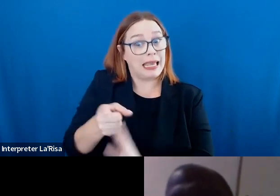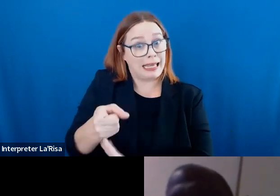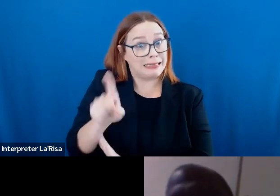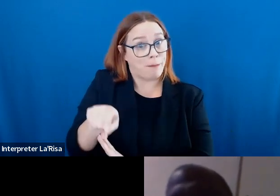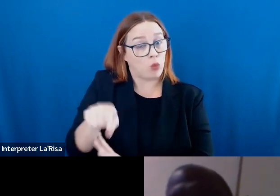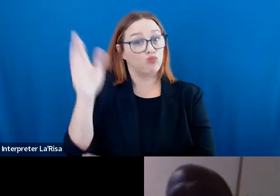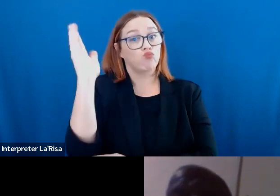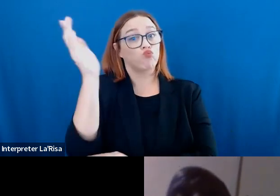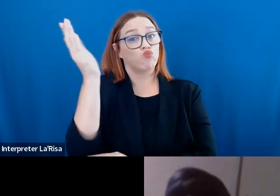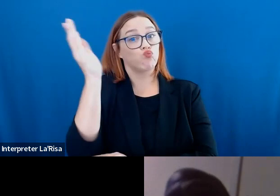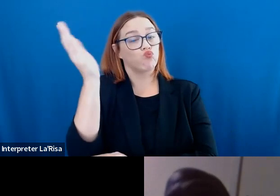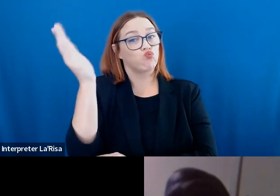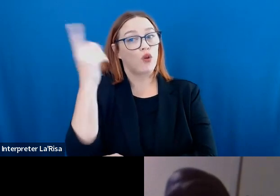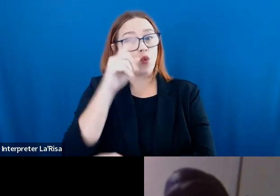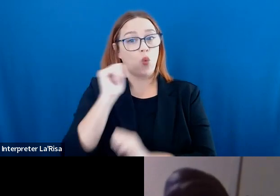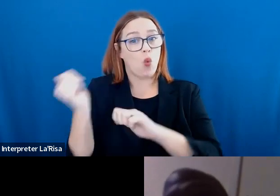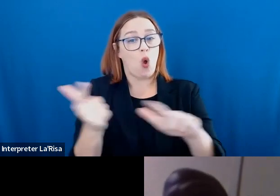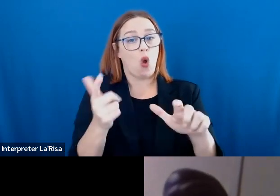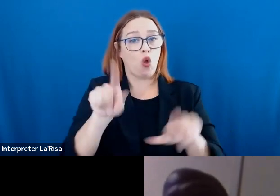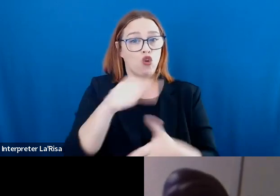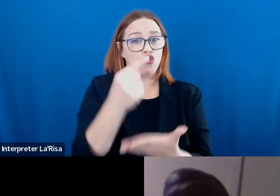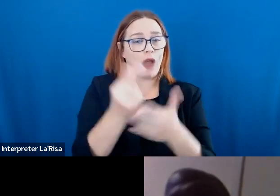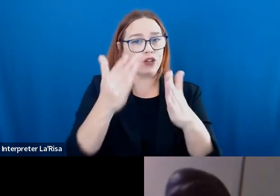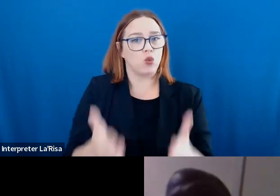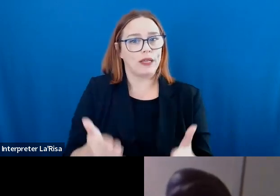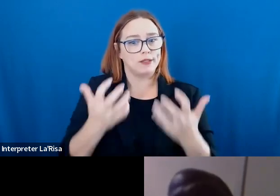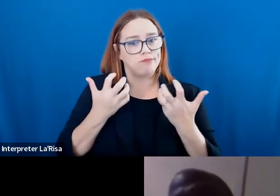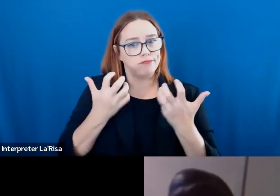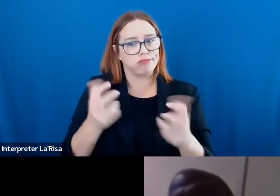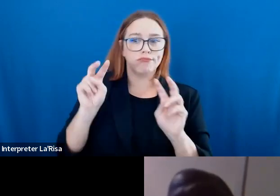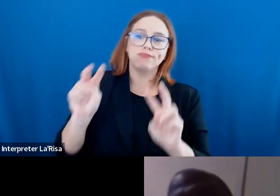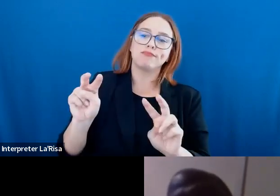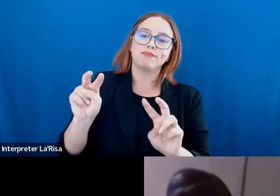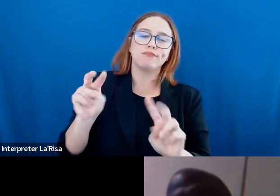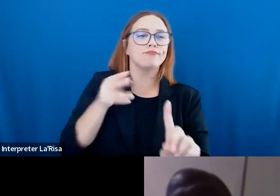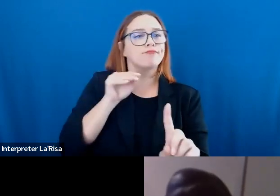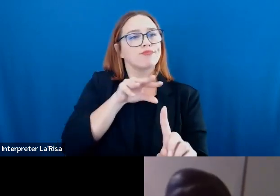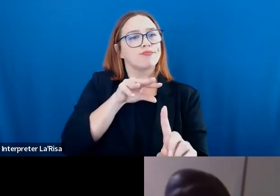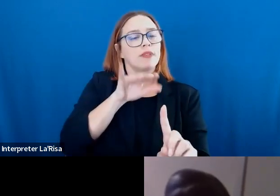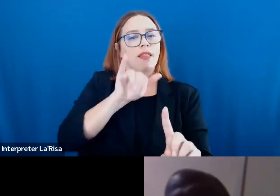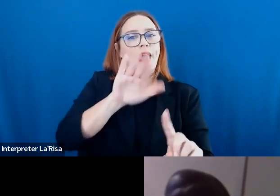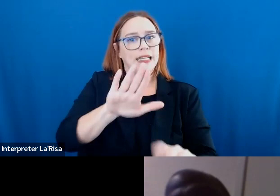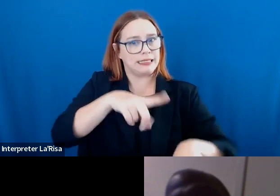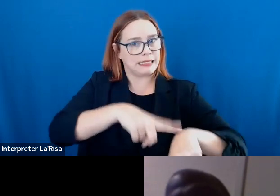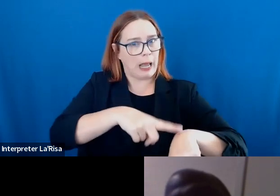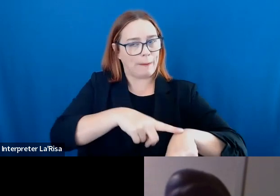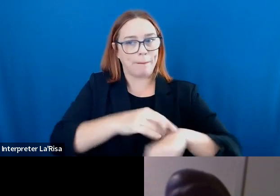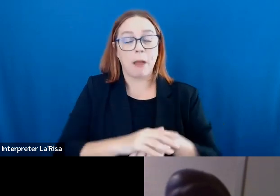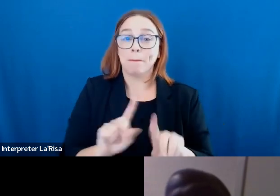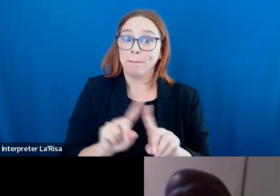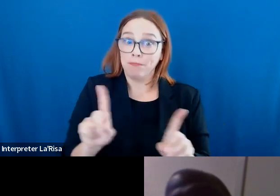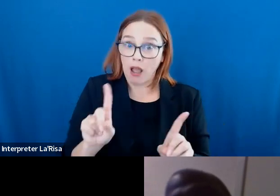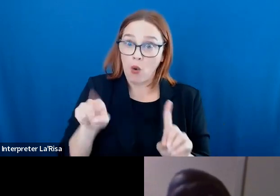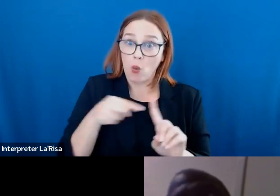presentation for all the graduates of his class. And when they found